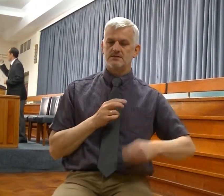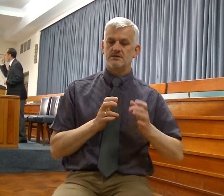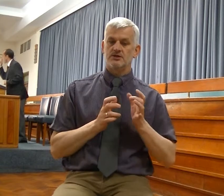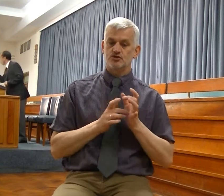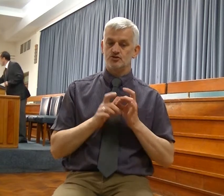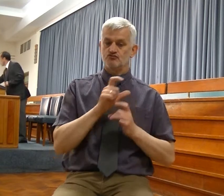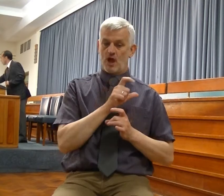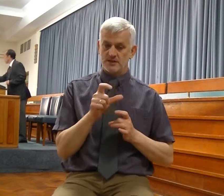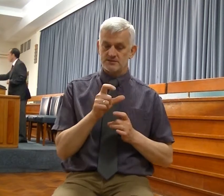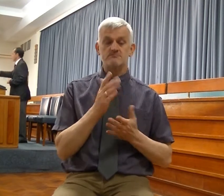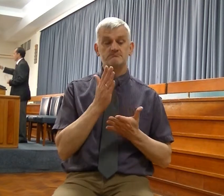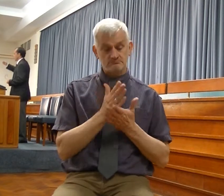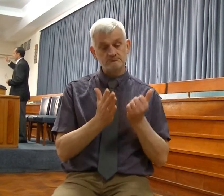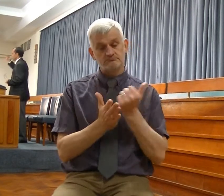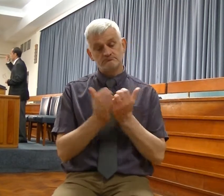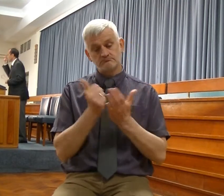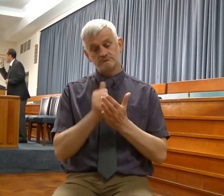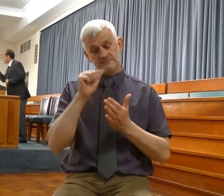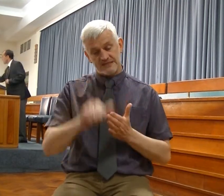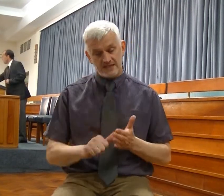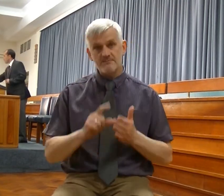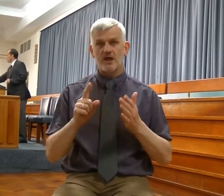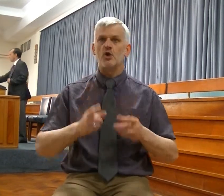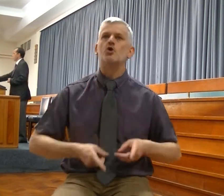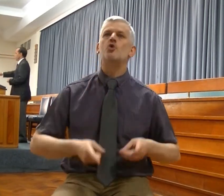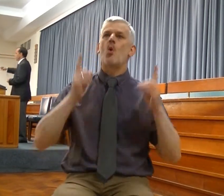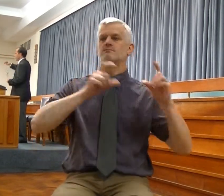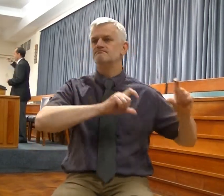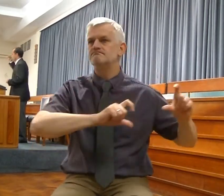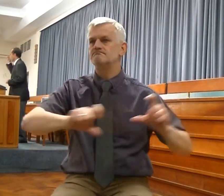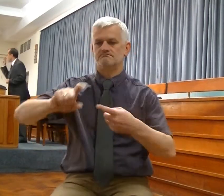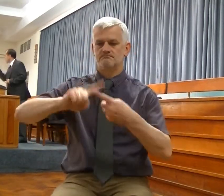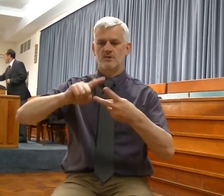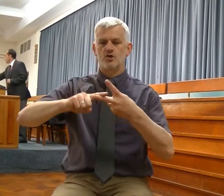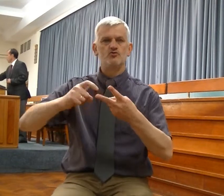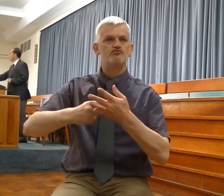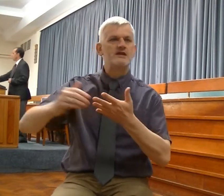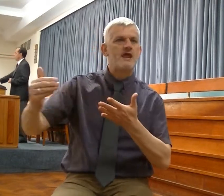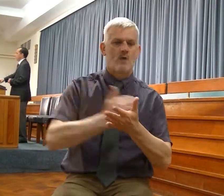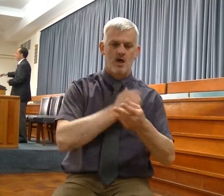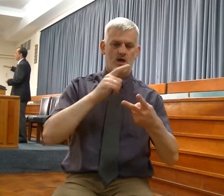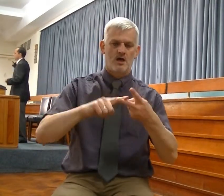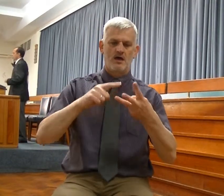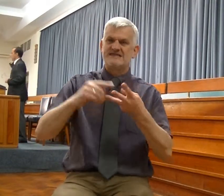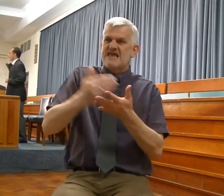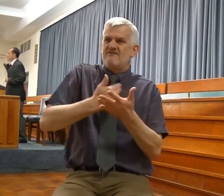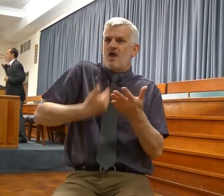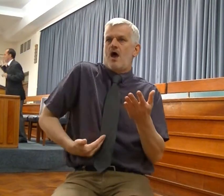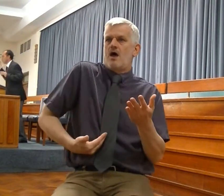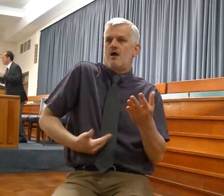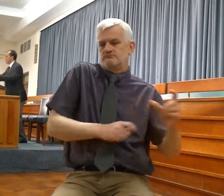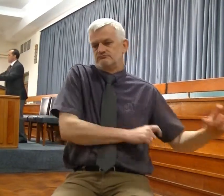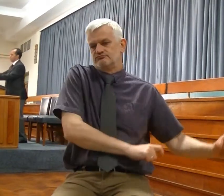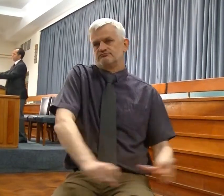Calvary, Jesus is still the Lord, Jesus is still the Redeemer, Jesus is still the Savior, oh,